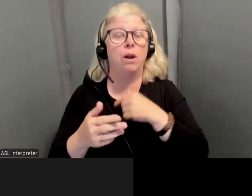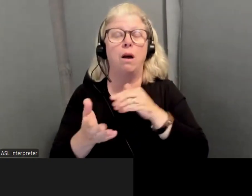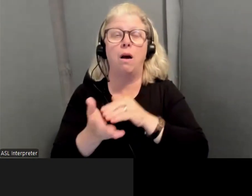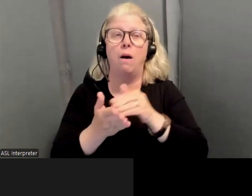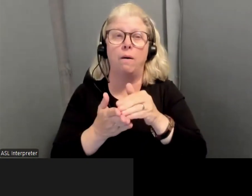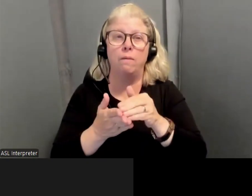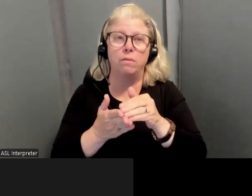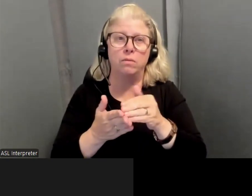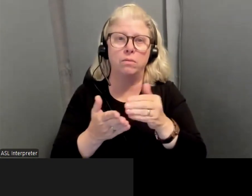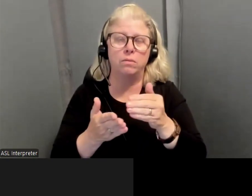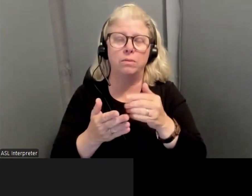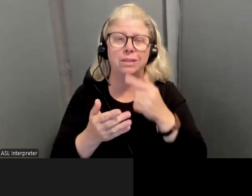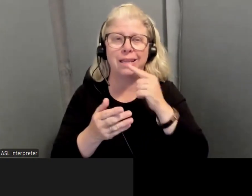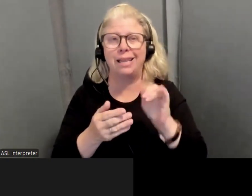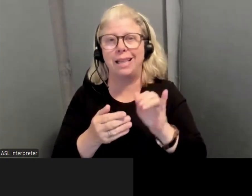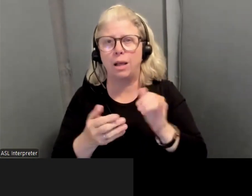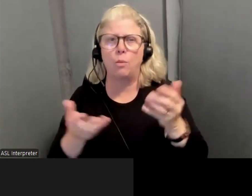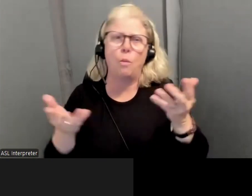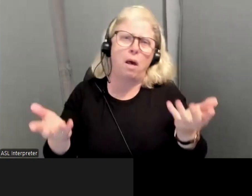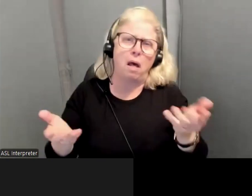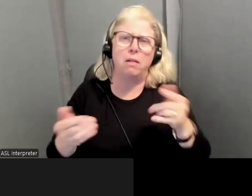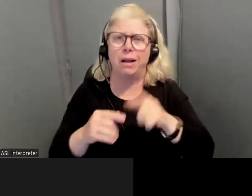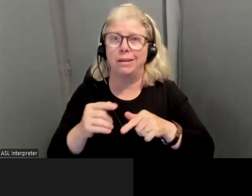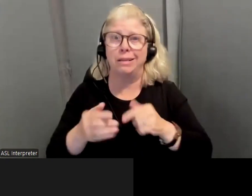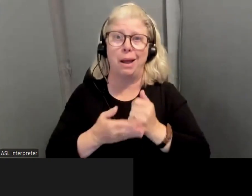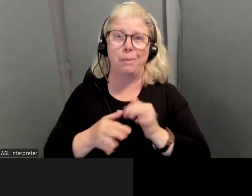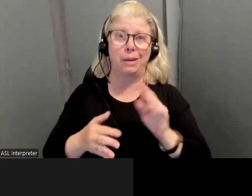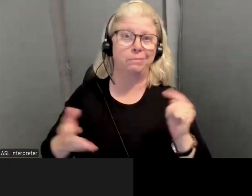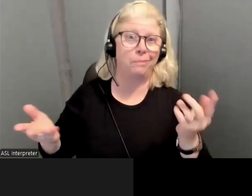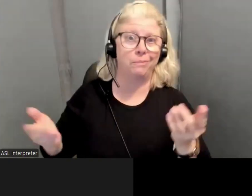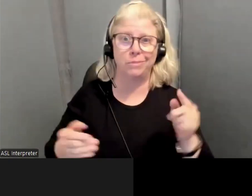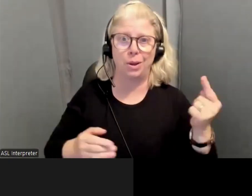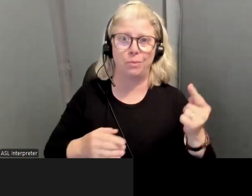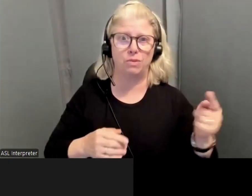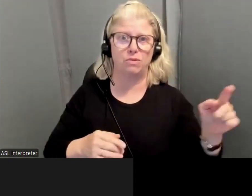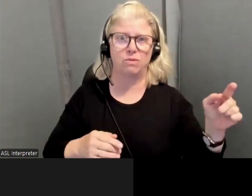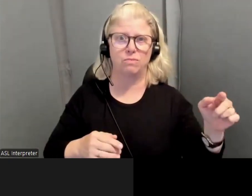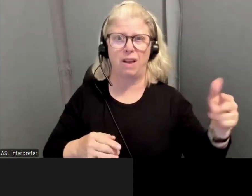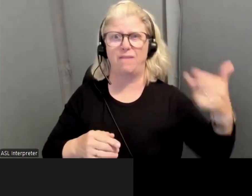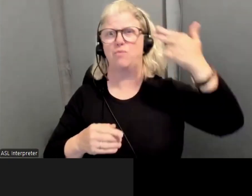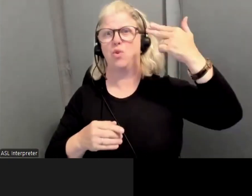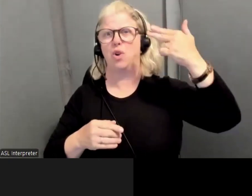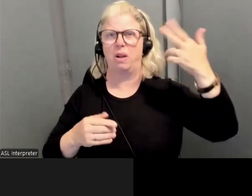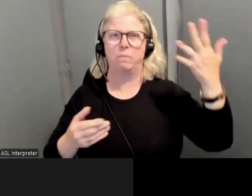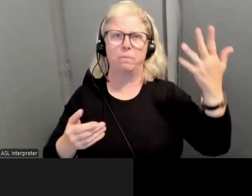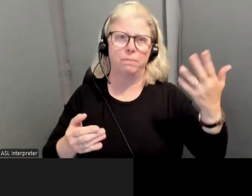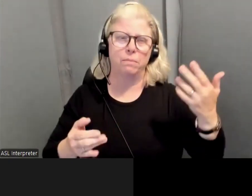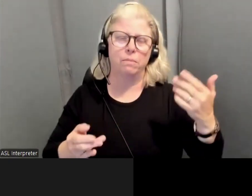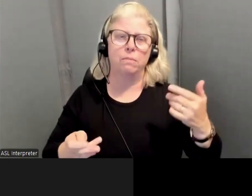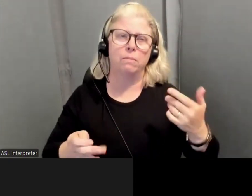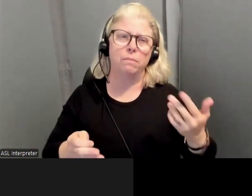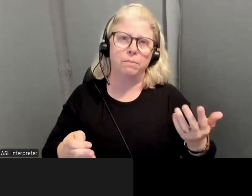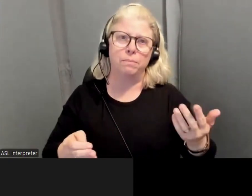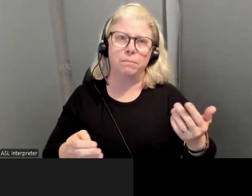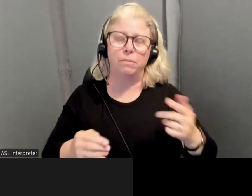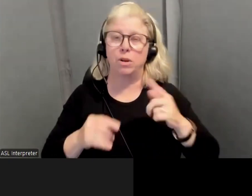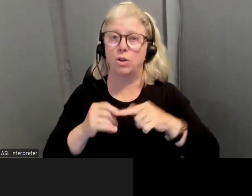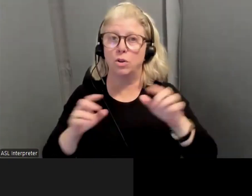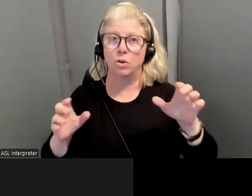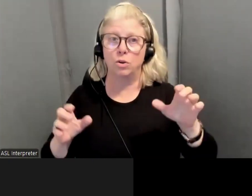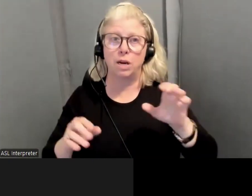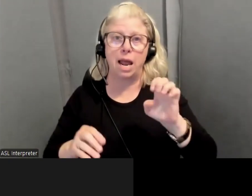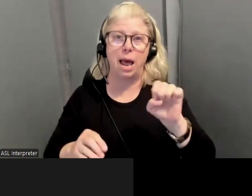often we say things like, well, I couldn't help it because somebody was pointing a gun to my head. According to